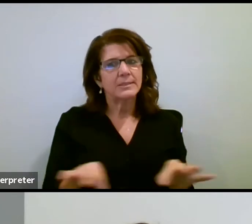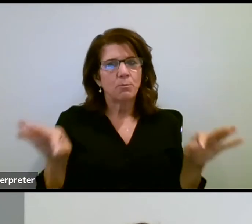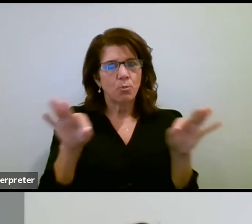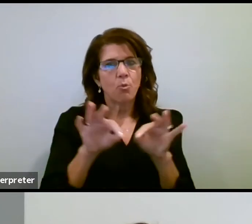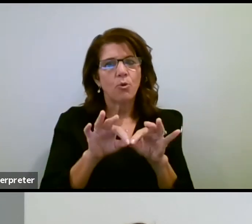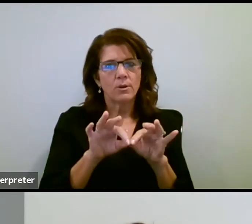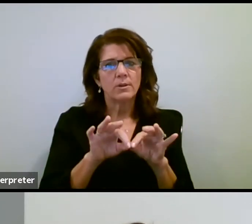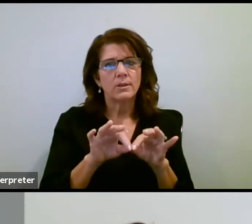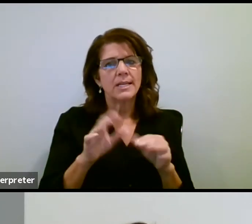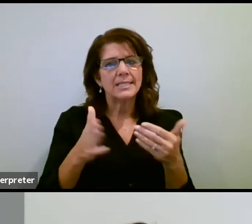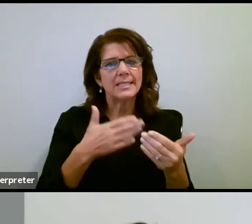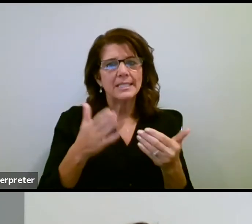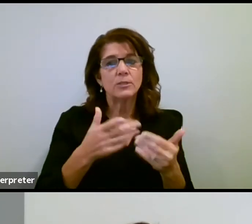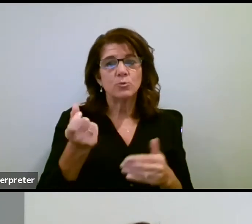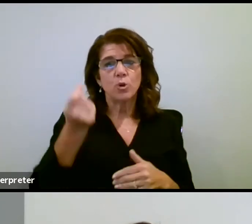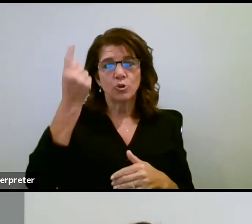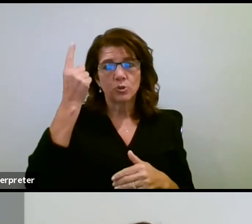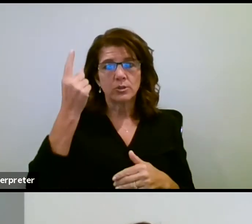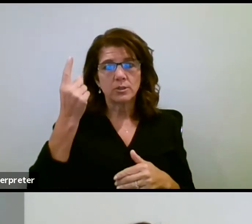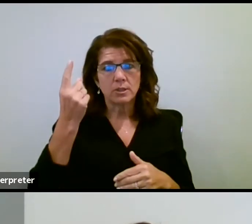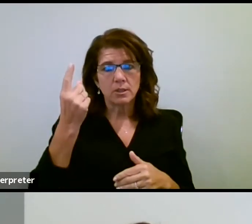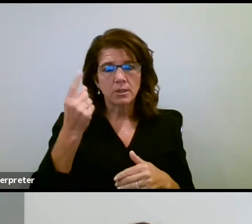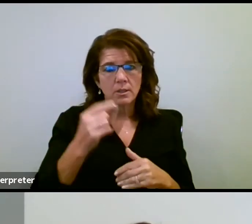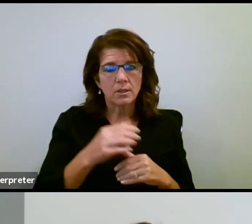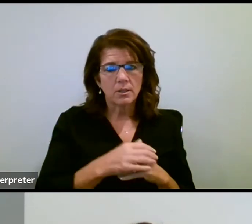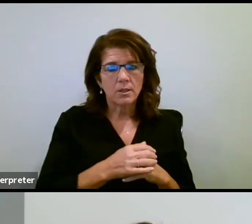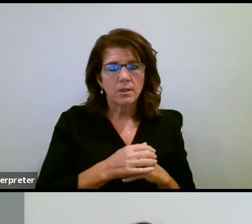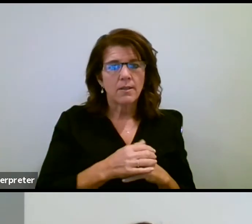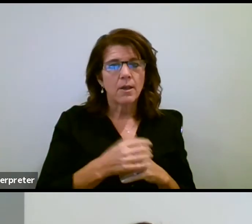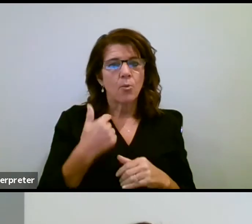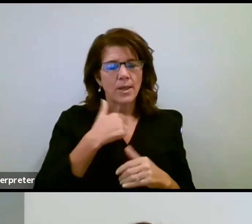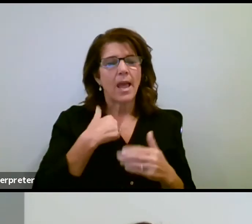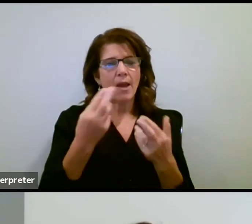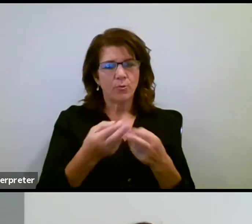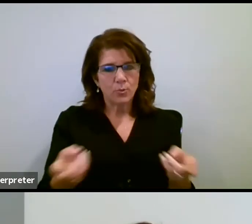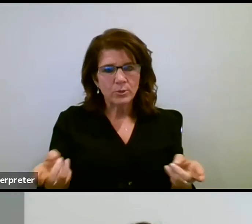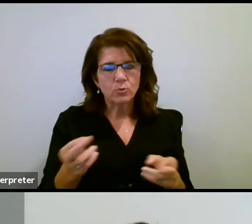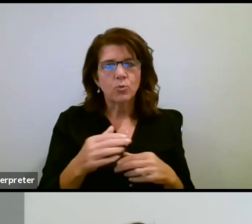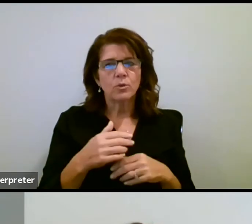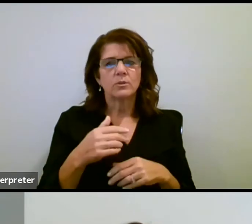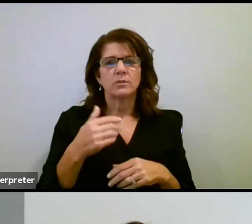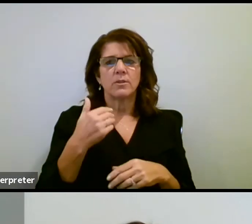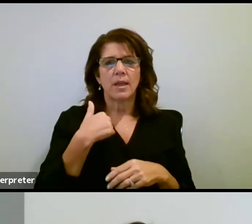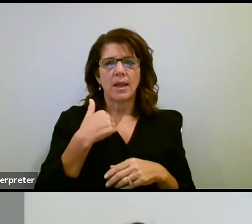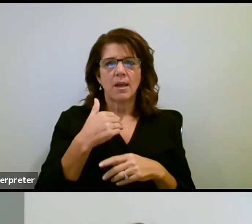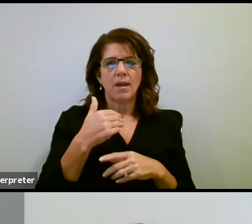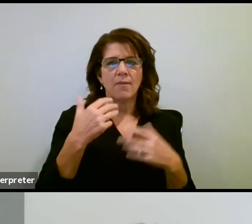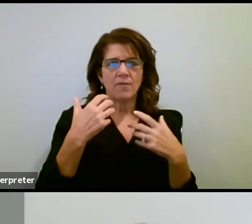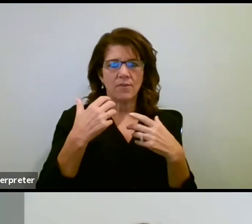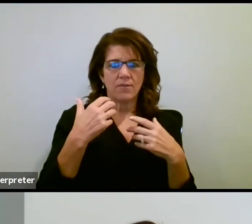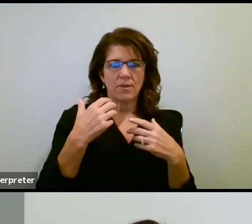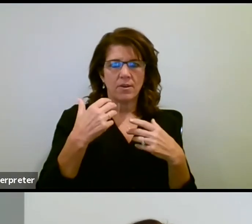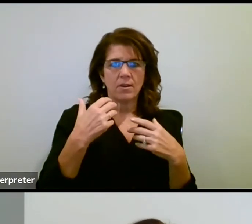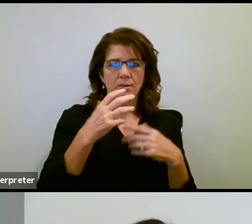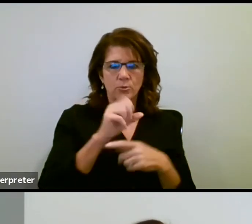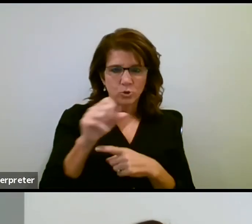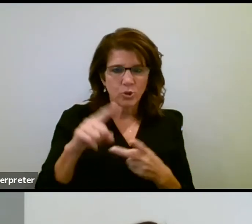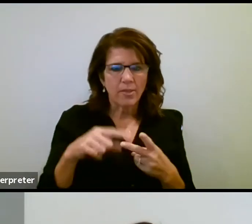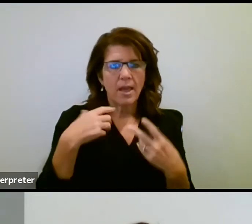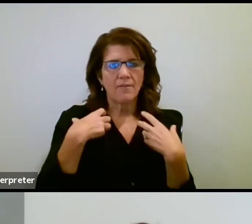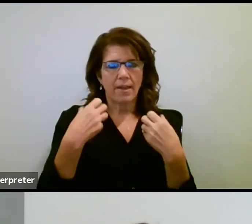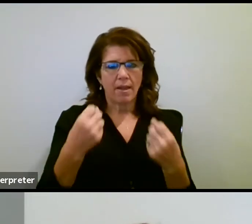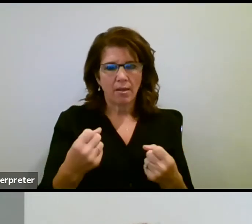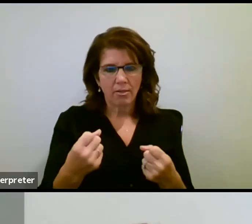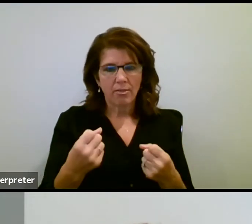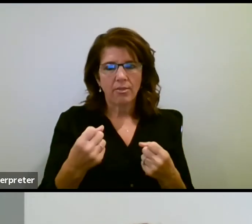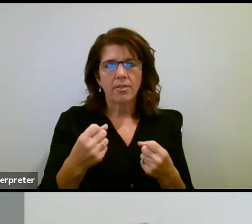it's very easy to understand that developed world has the resources. They have social security, they have health, and they can deliver, they can